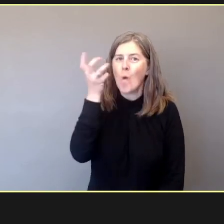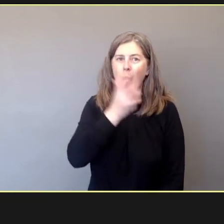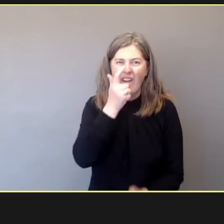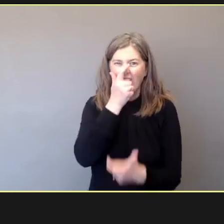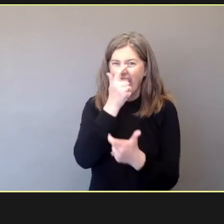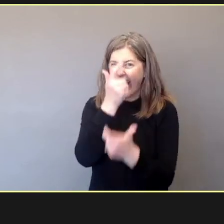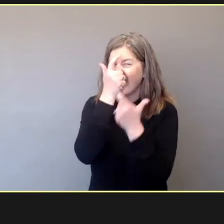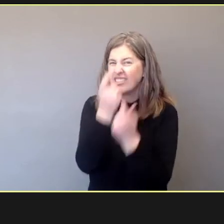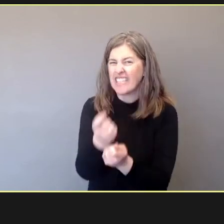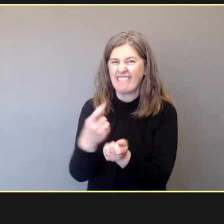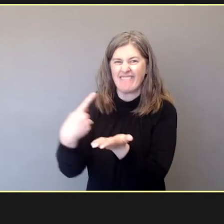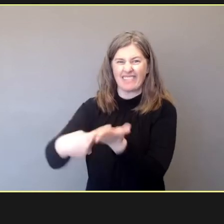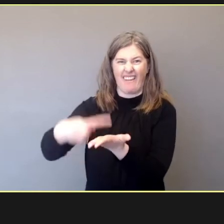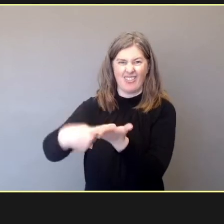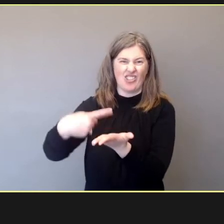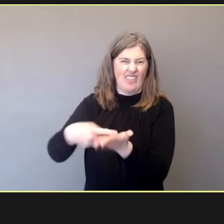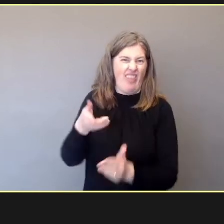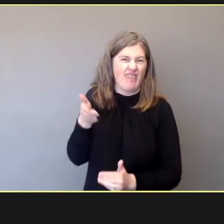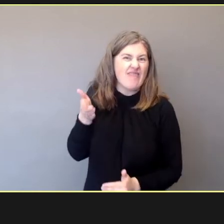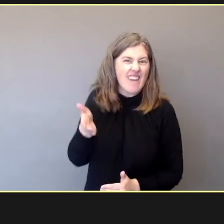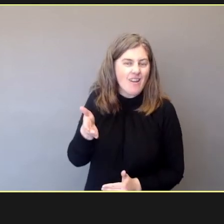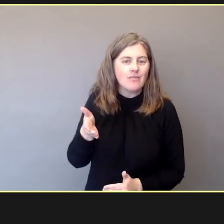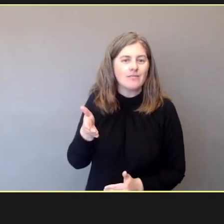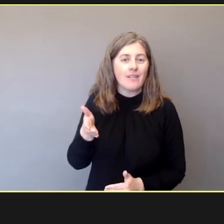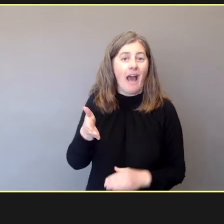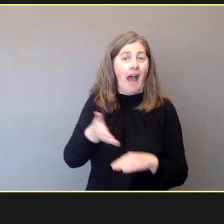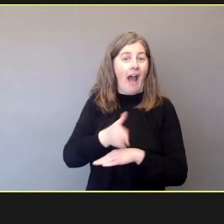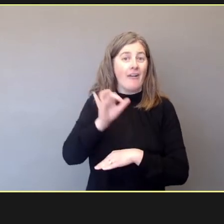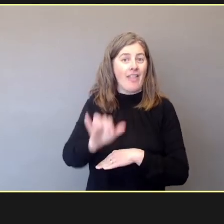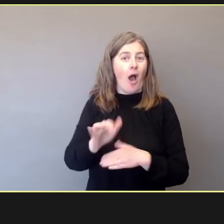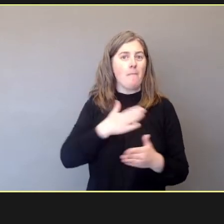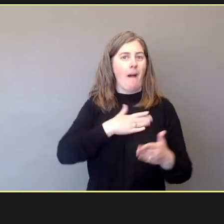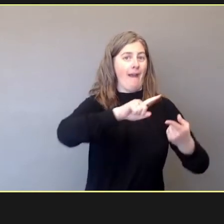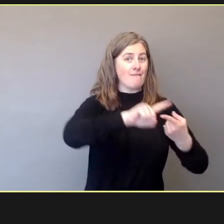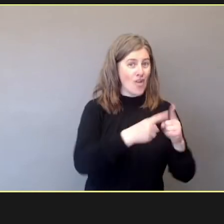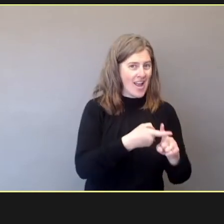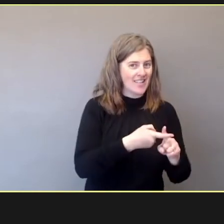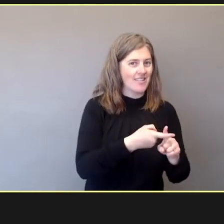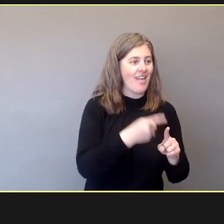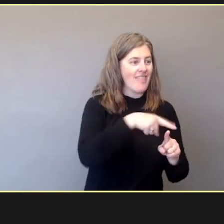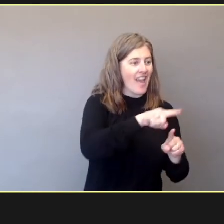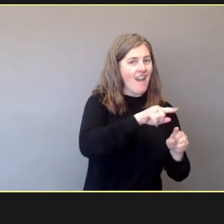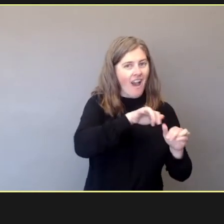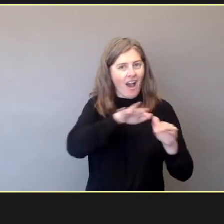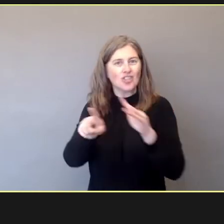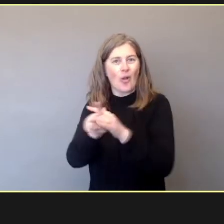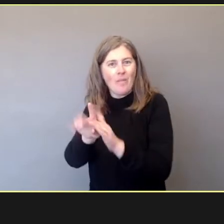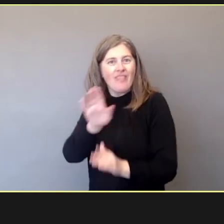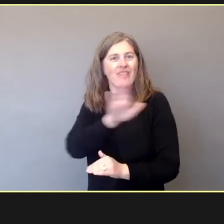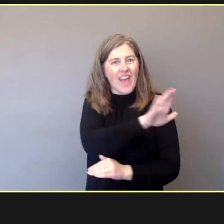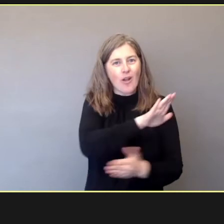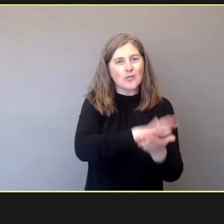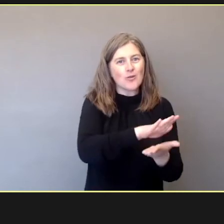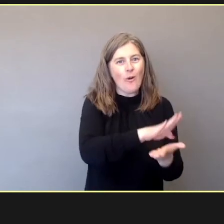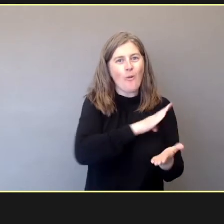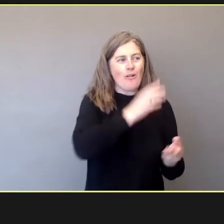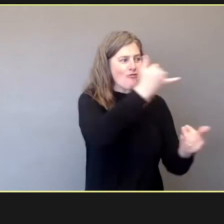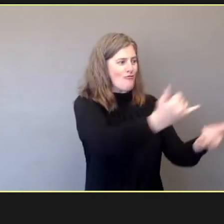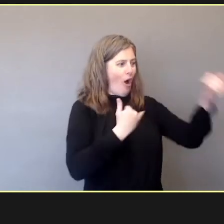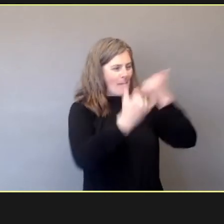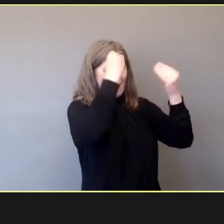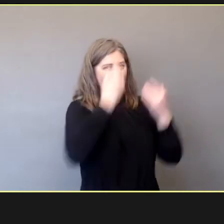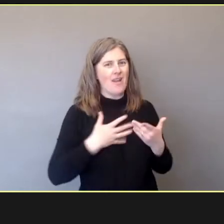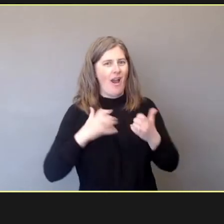interesting discussions. And then shortly after that, all my friends who went to their own school board meetings called me to tell me how